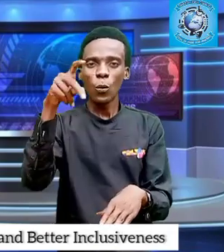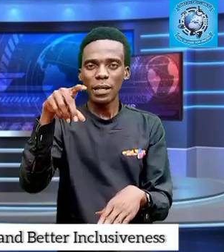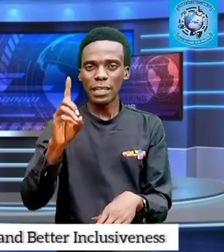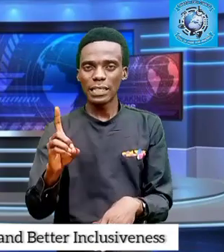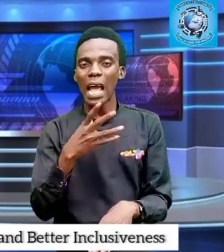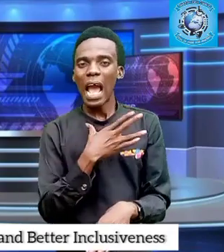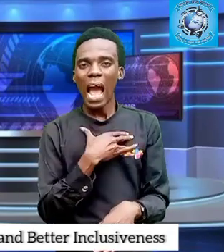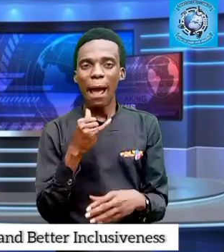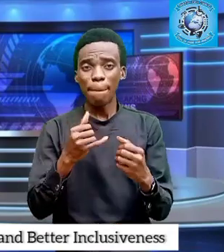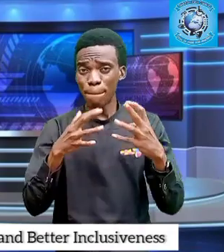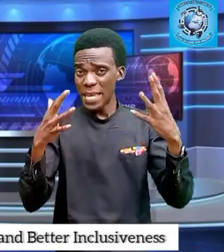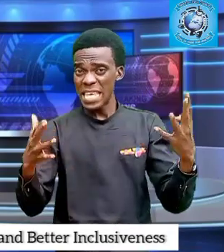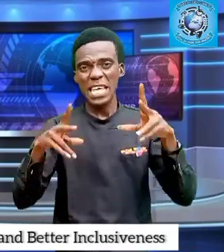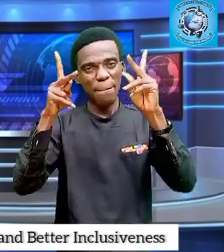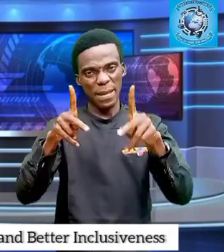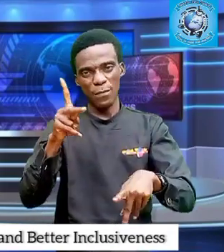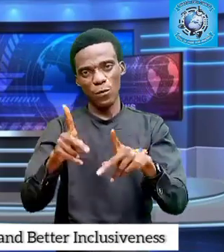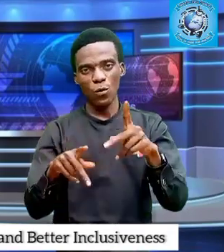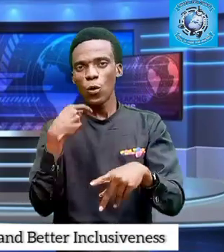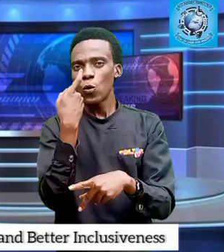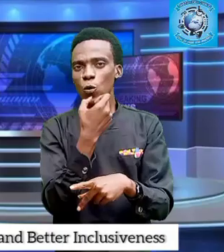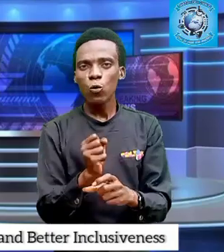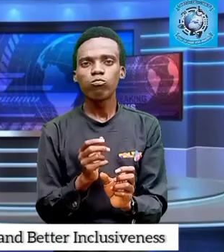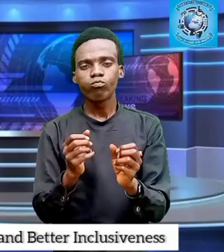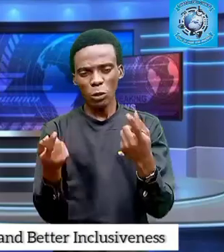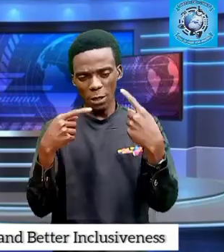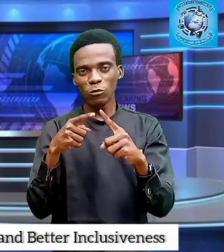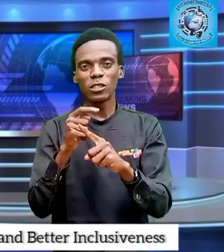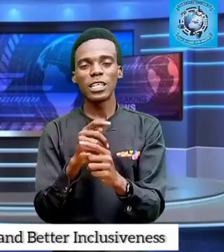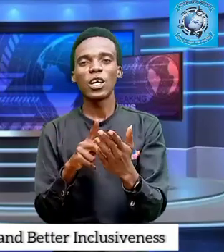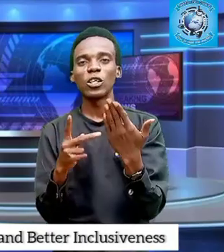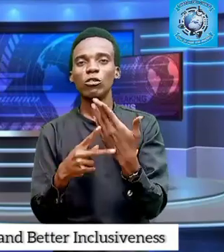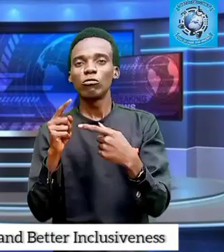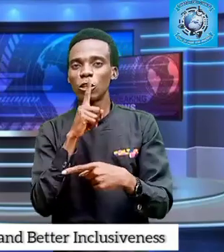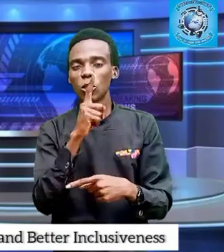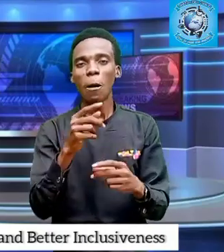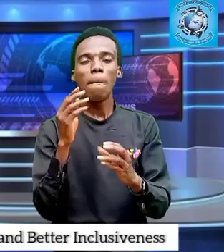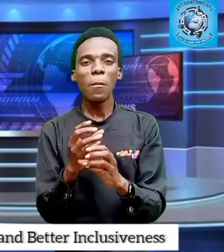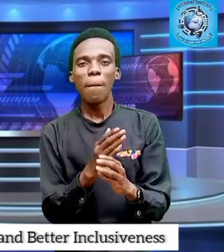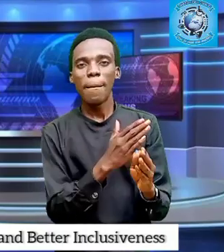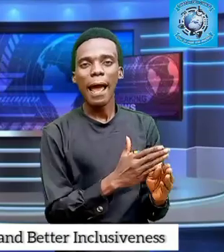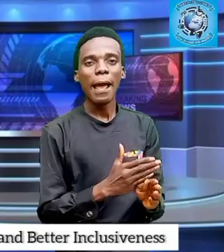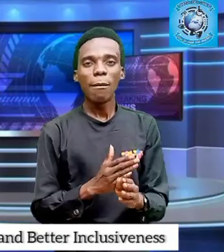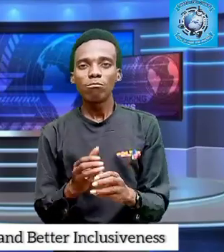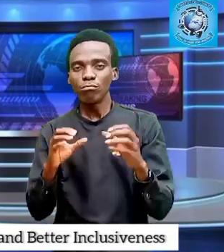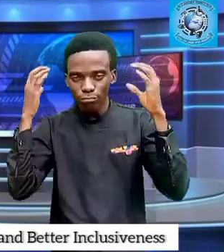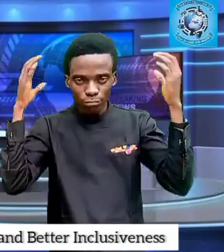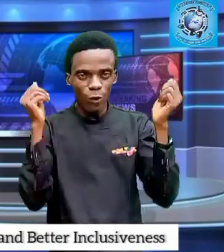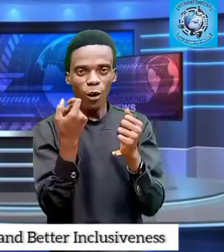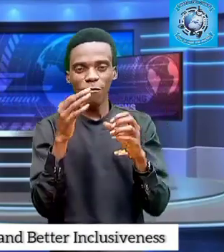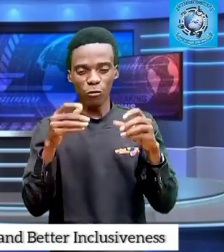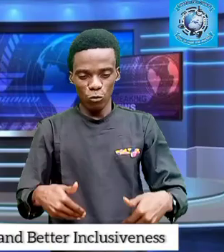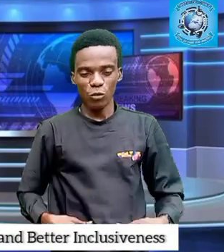and prominent personalities who graced the occasions to ensure proper remuneration of youth with disabilities